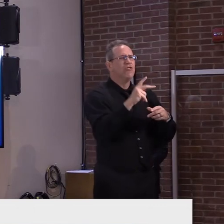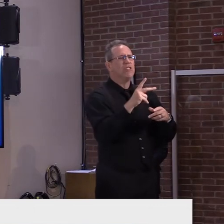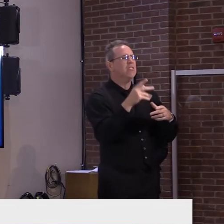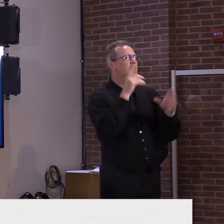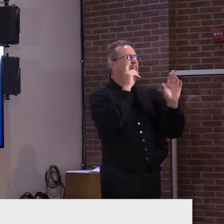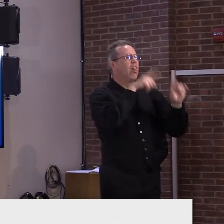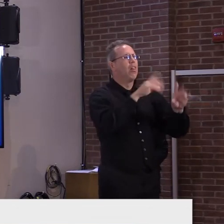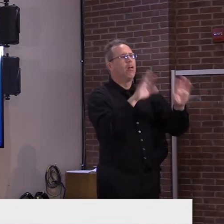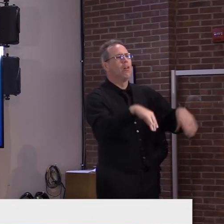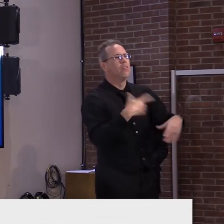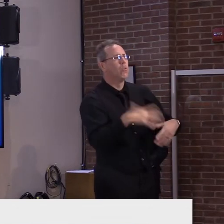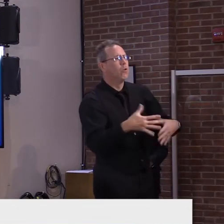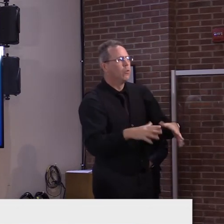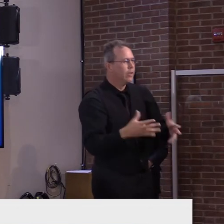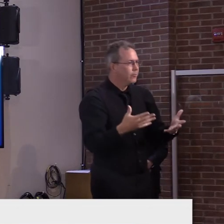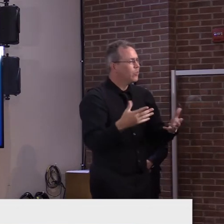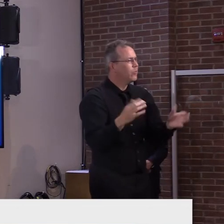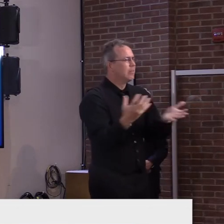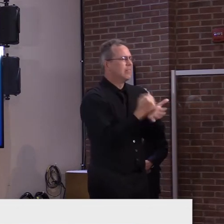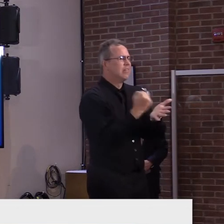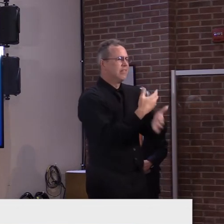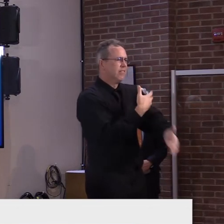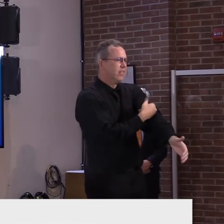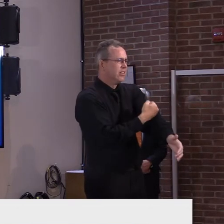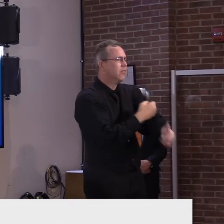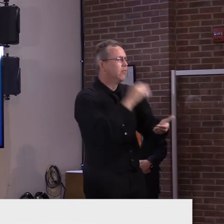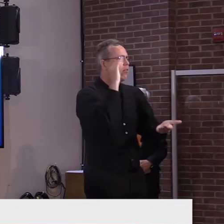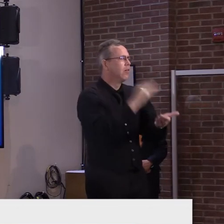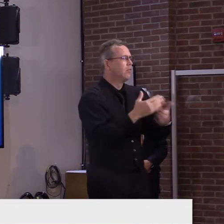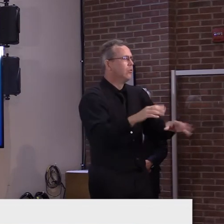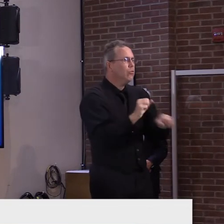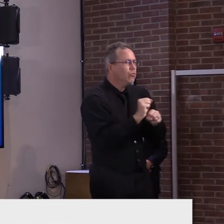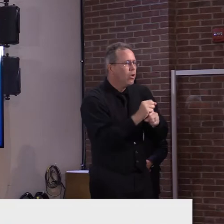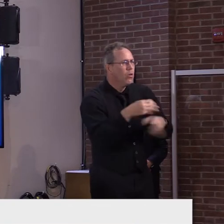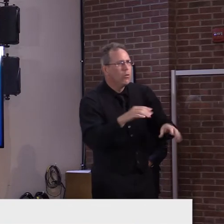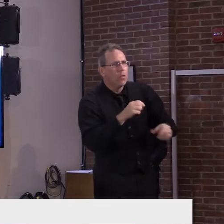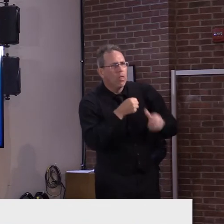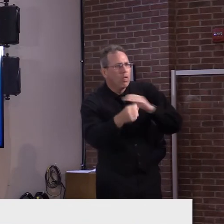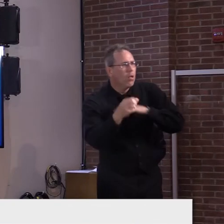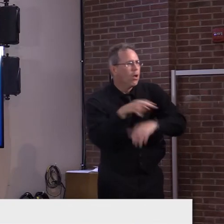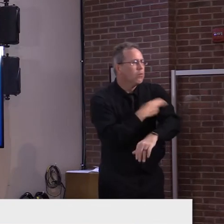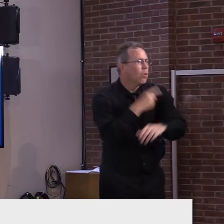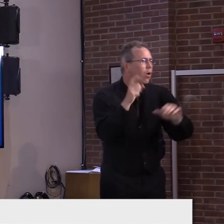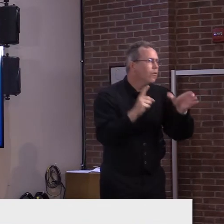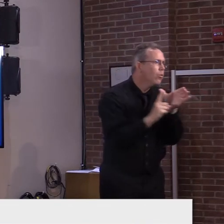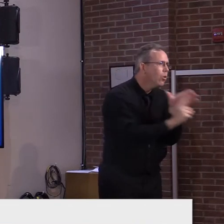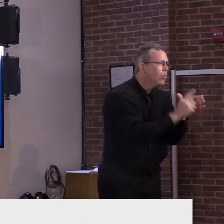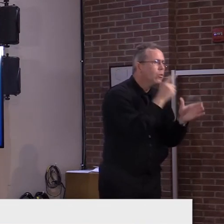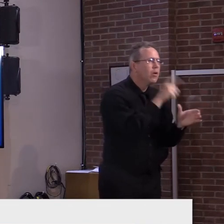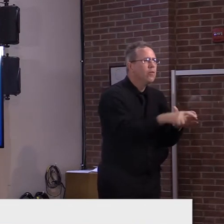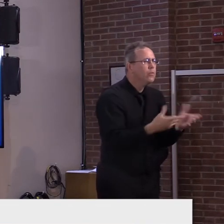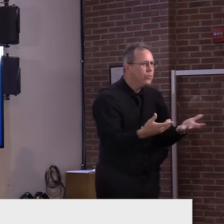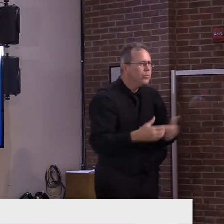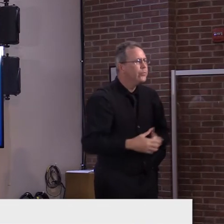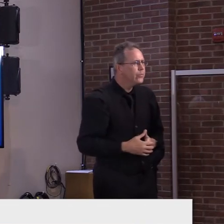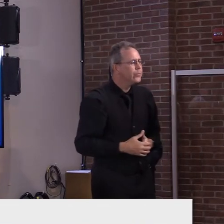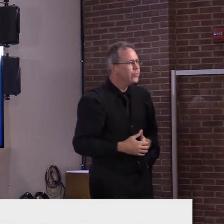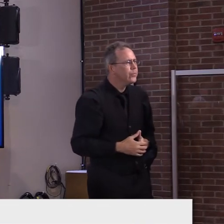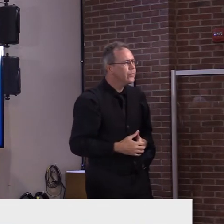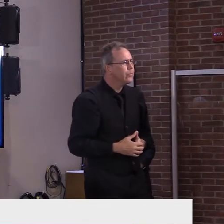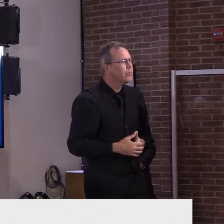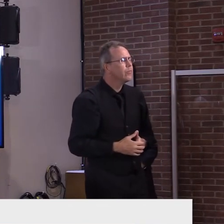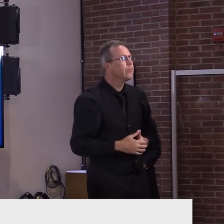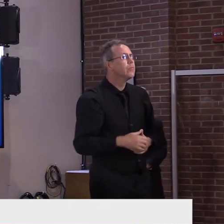considered. We, as I said before, we have made great strides with the state